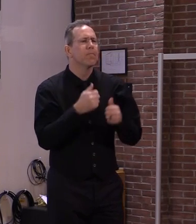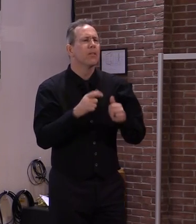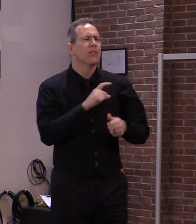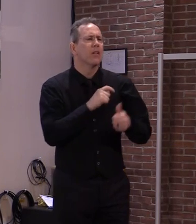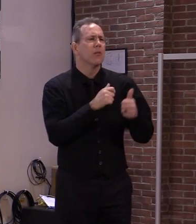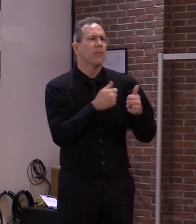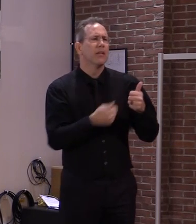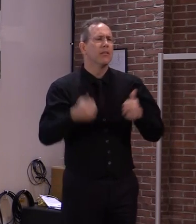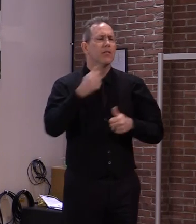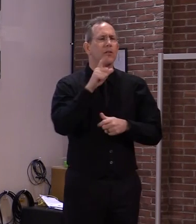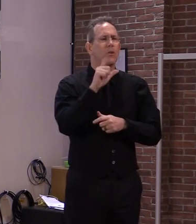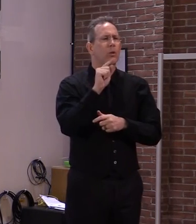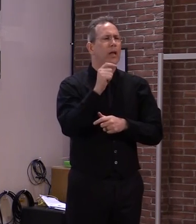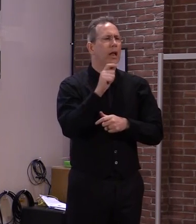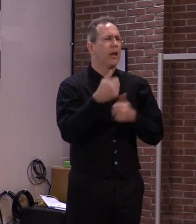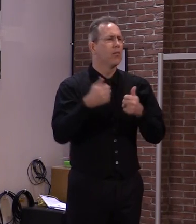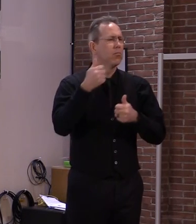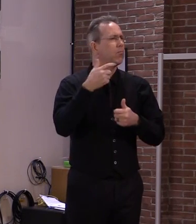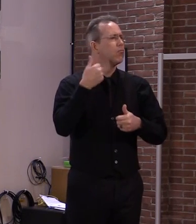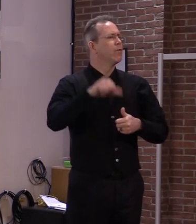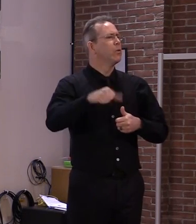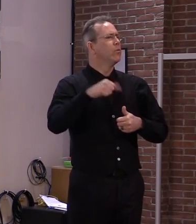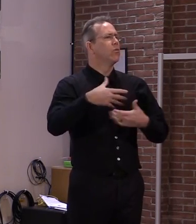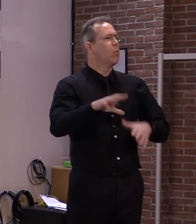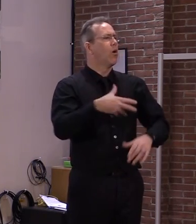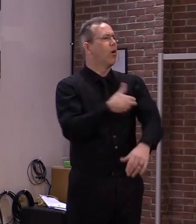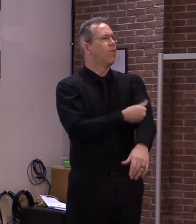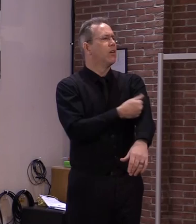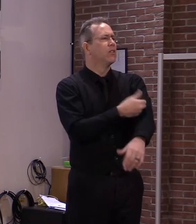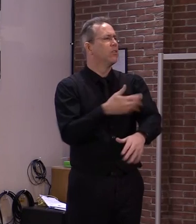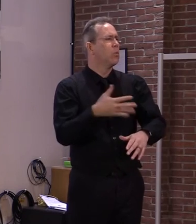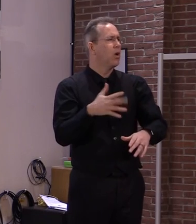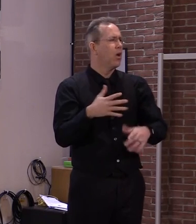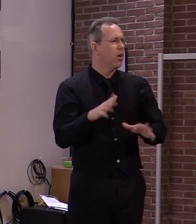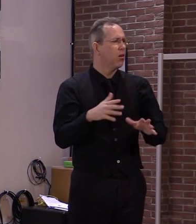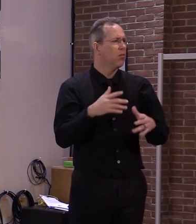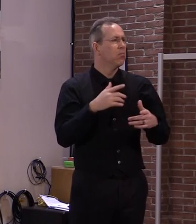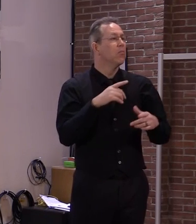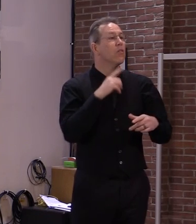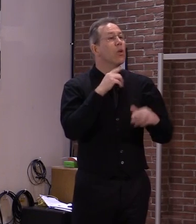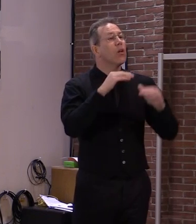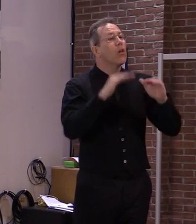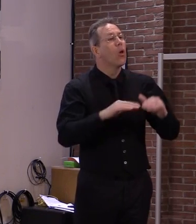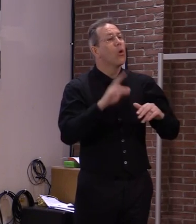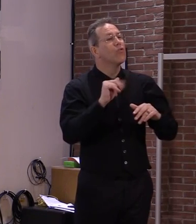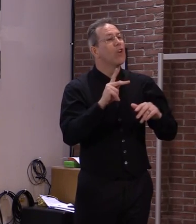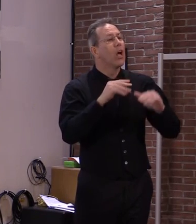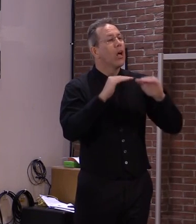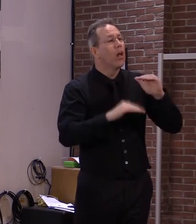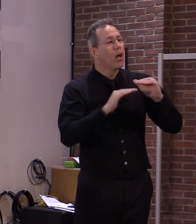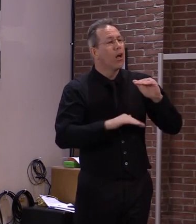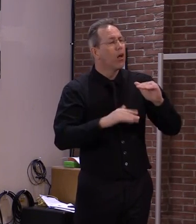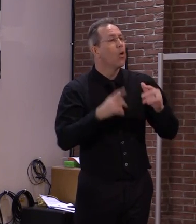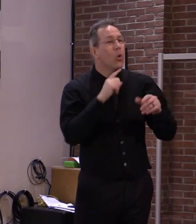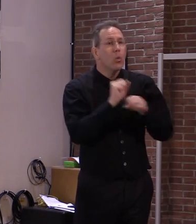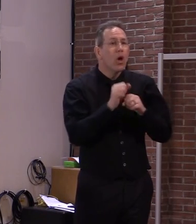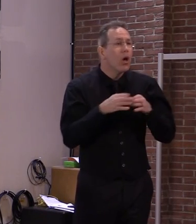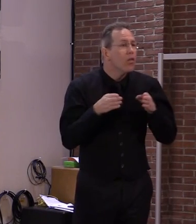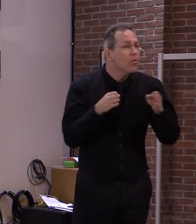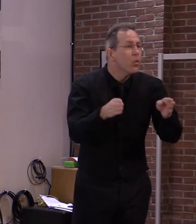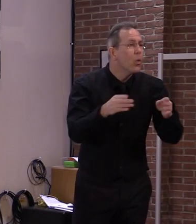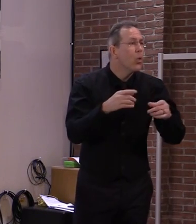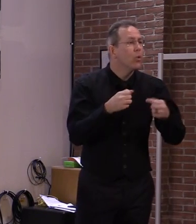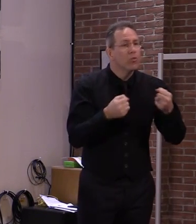Understandably, some of these lieutenants are on the road stopping Vermonters and having contact with them, responding to